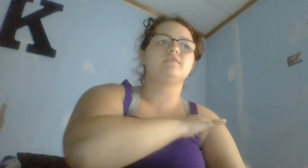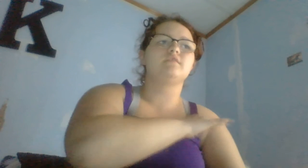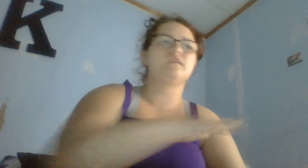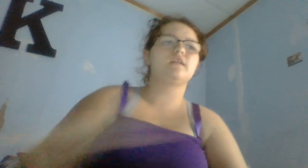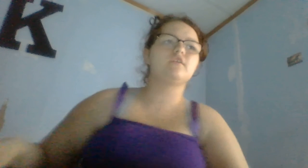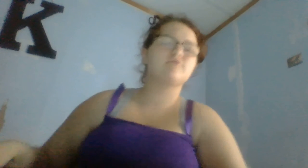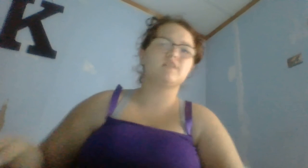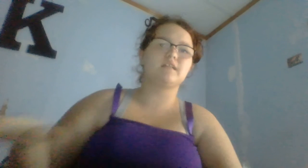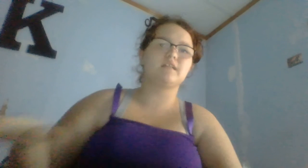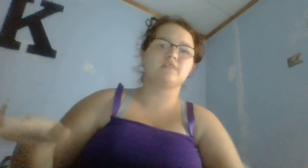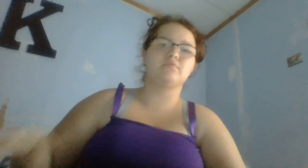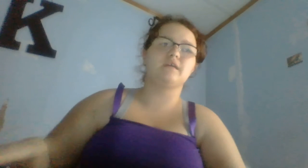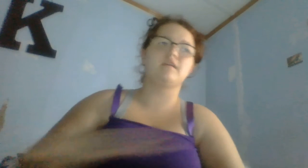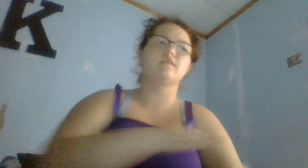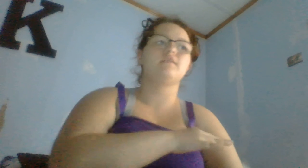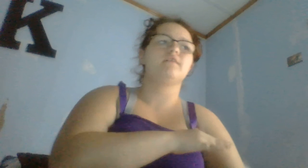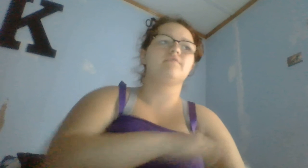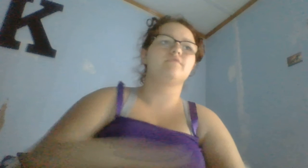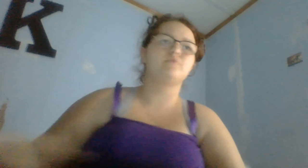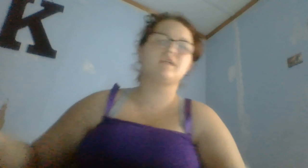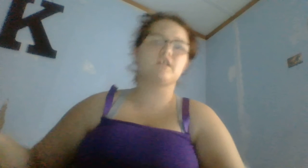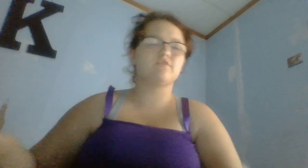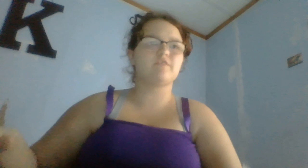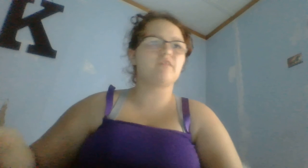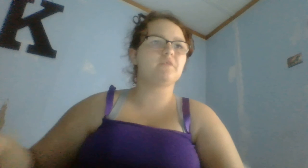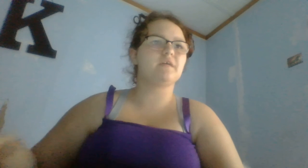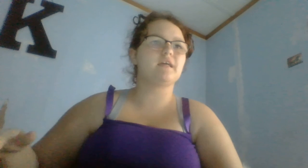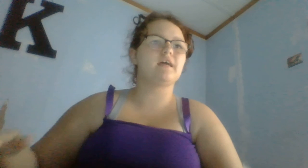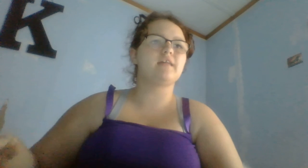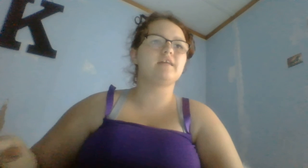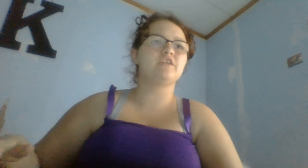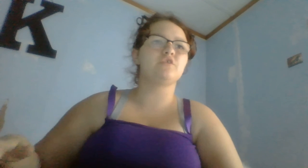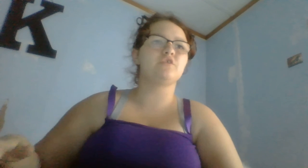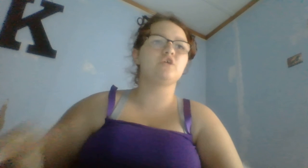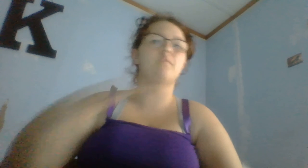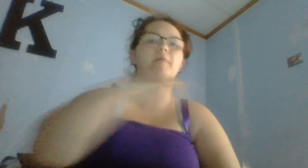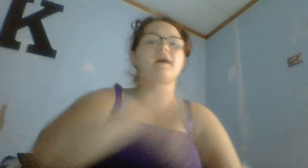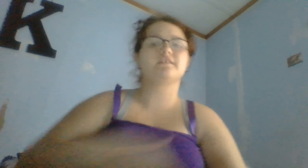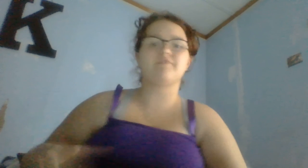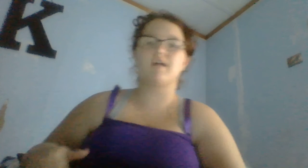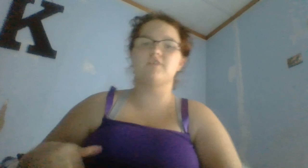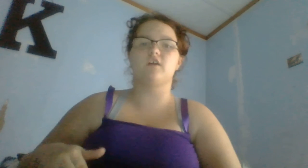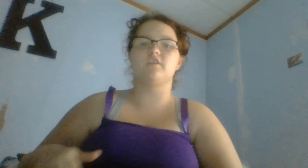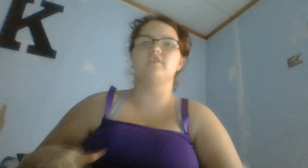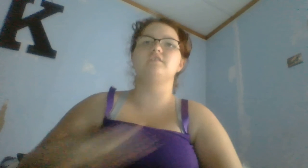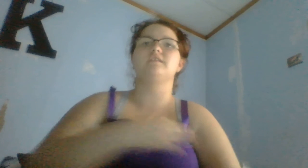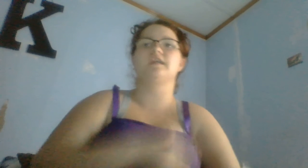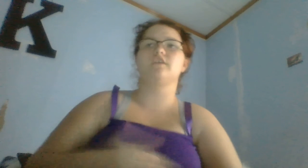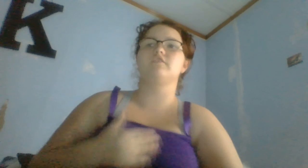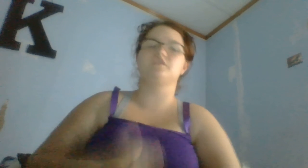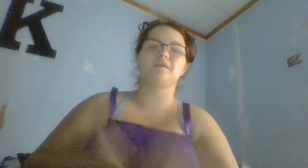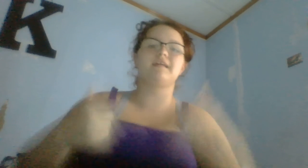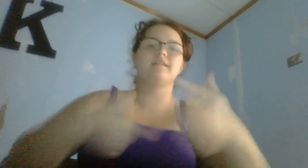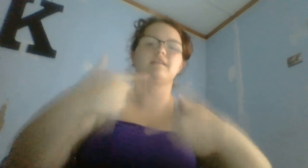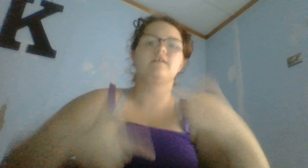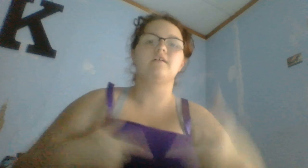ten dollars for the next week twenty dollars for the following week and then you go back to five dollars ten dollars twenty and then